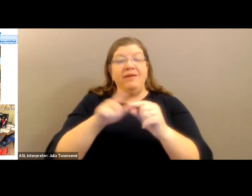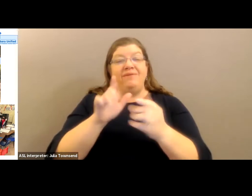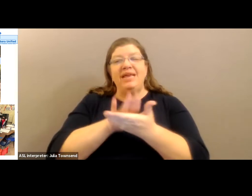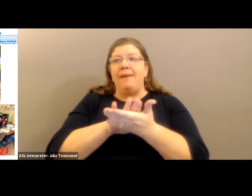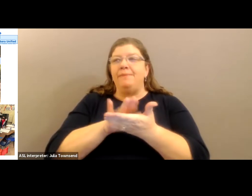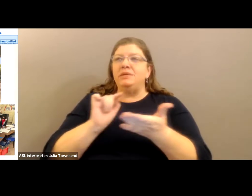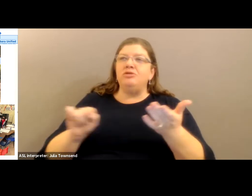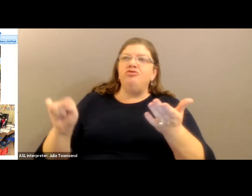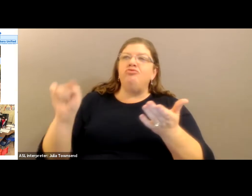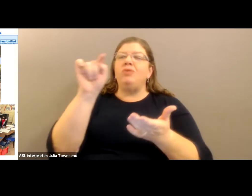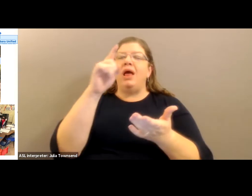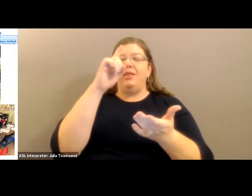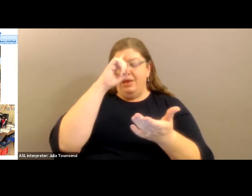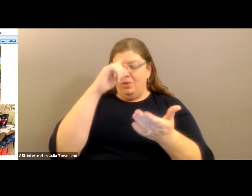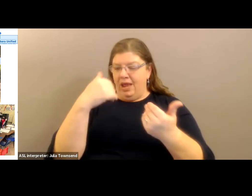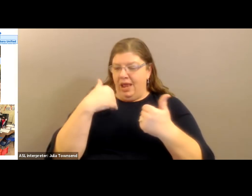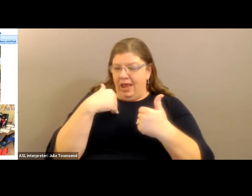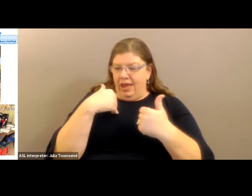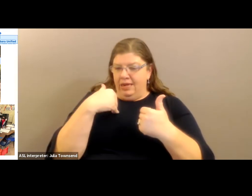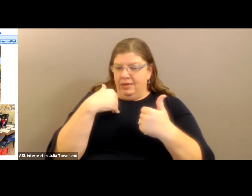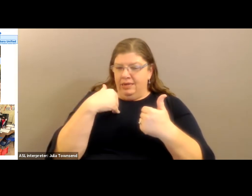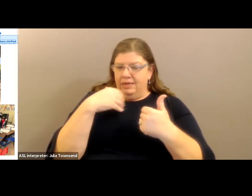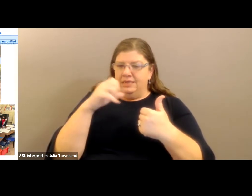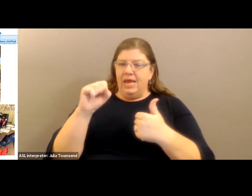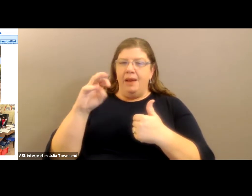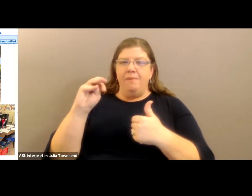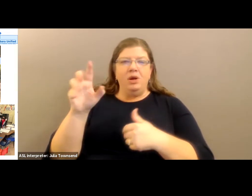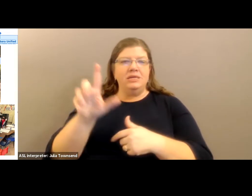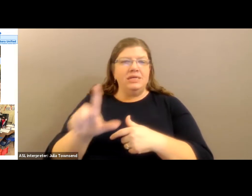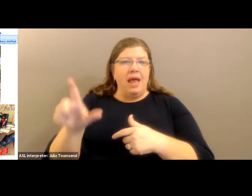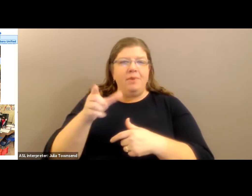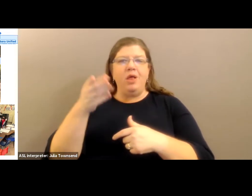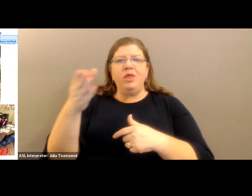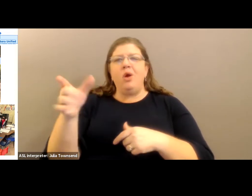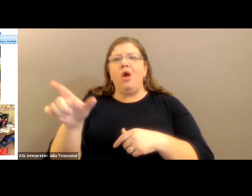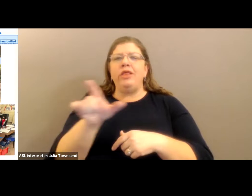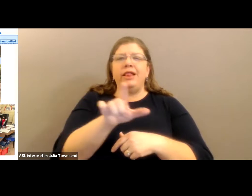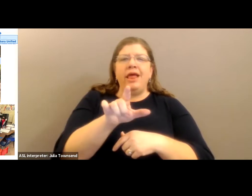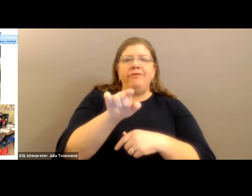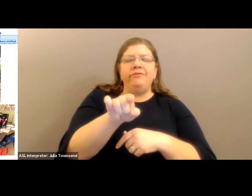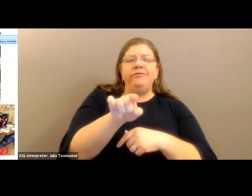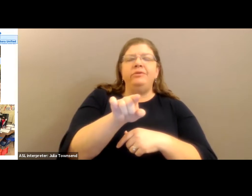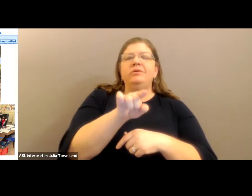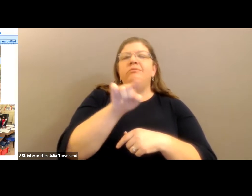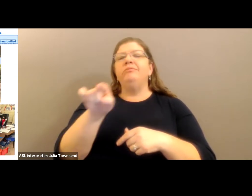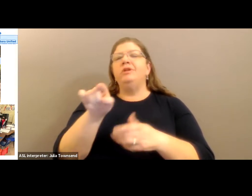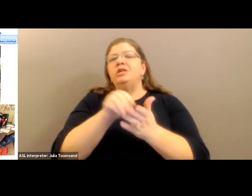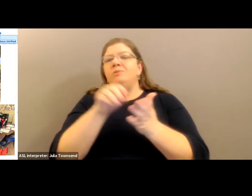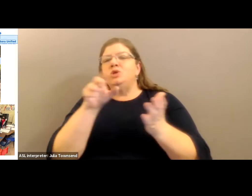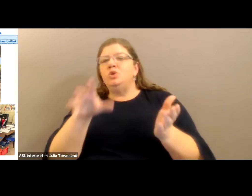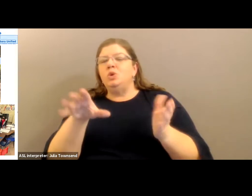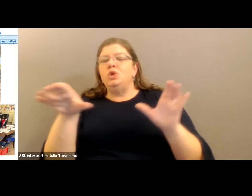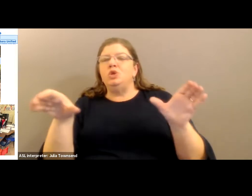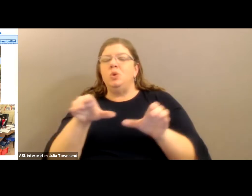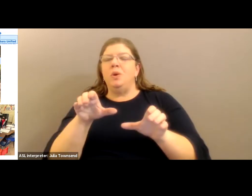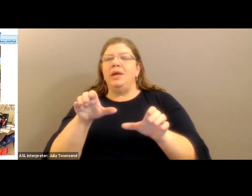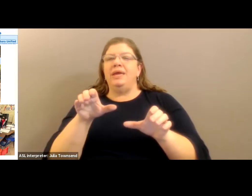believe we have the San Marcos Library there on the left, and some students